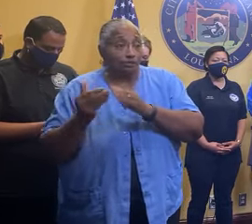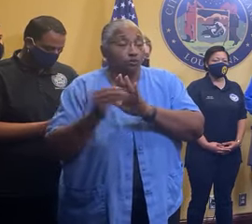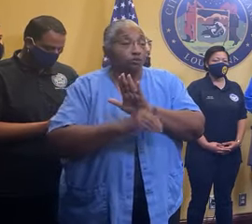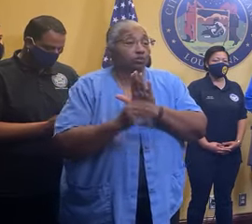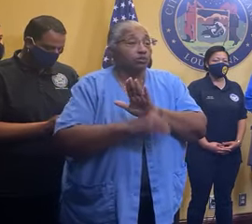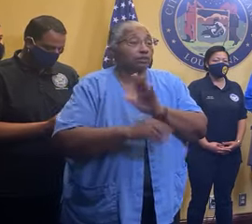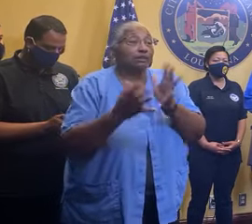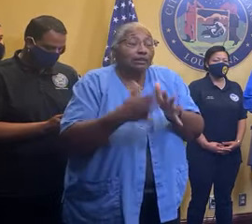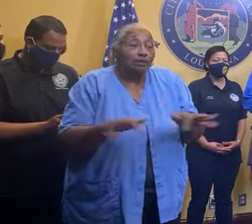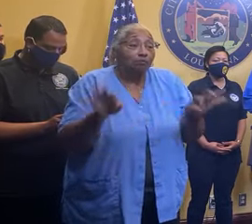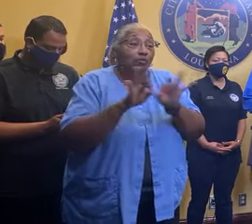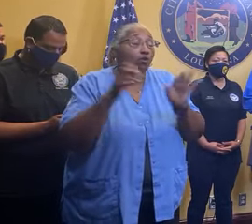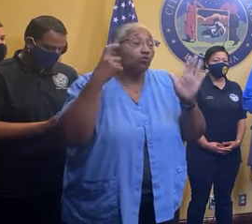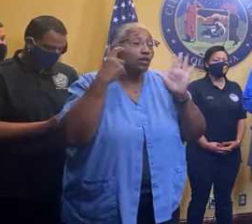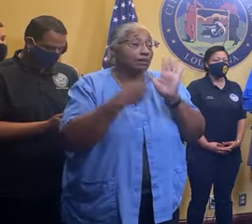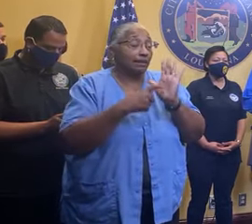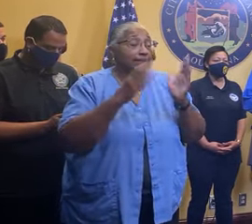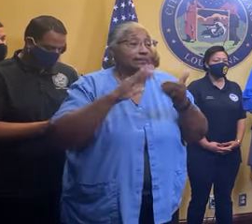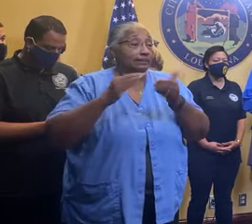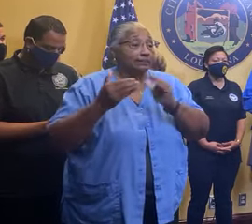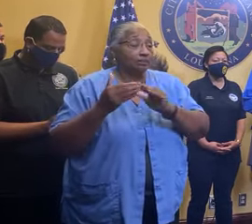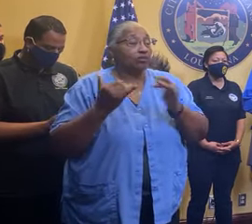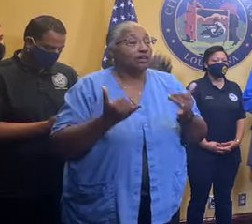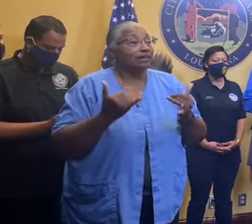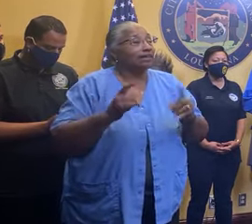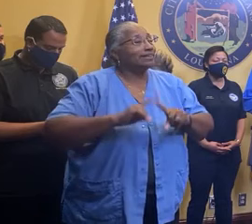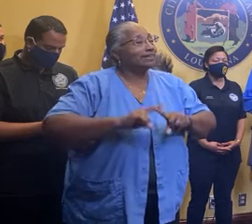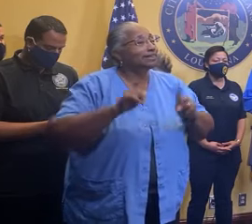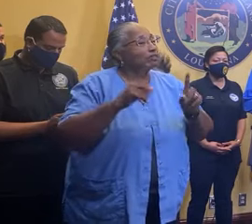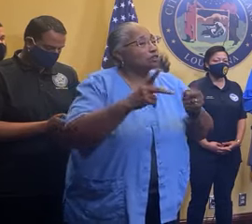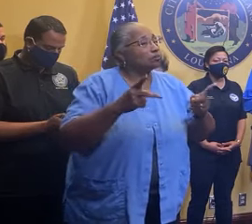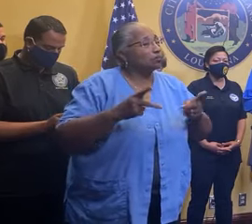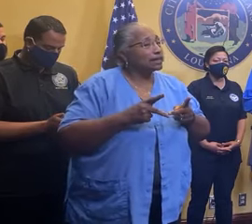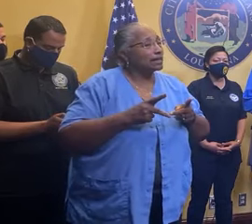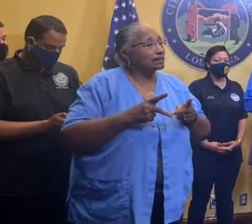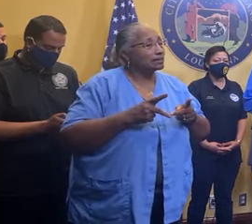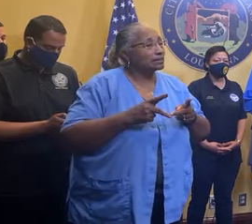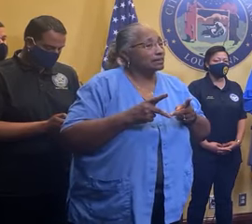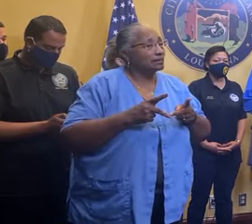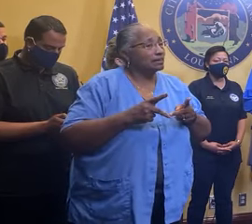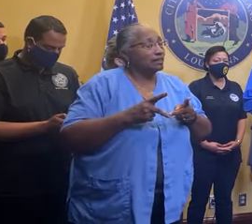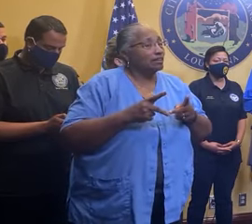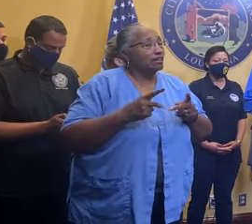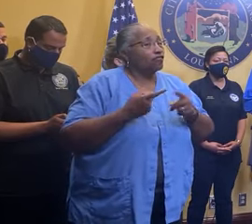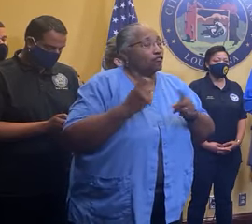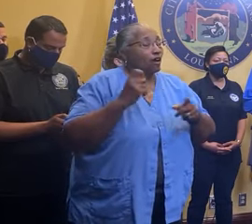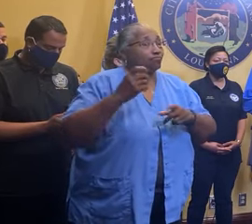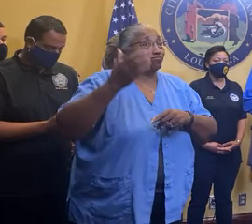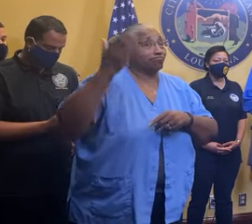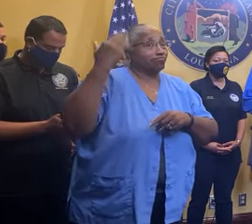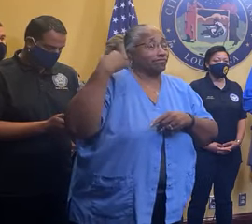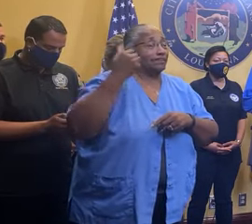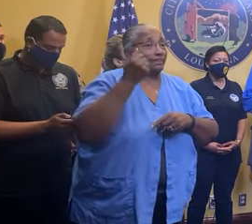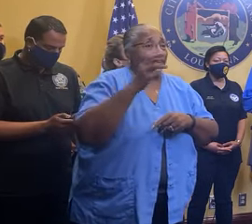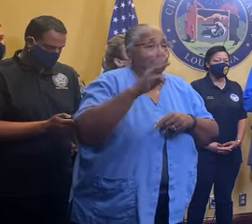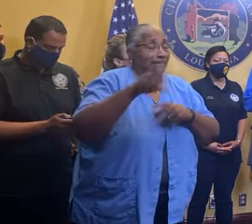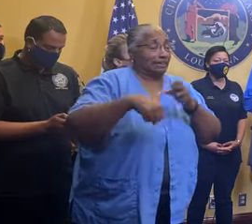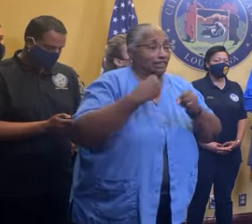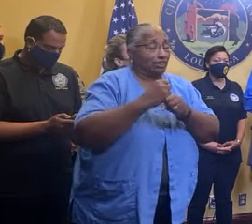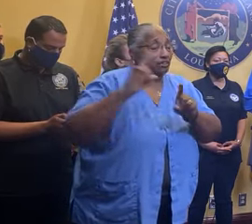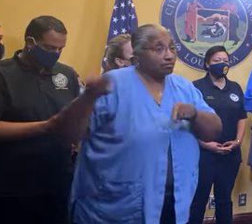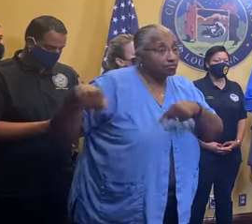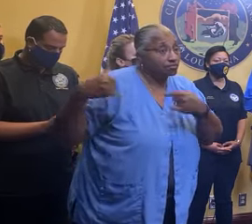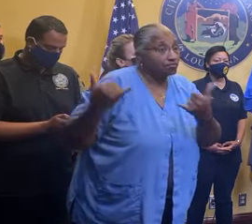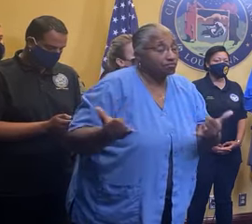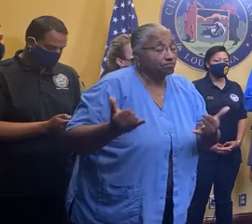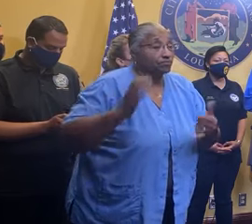important to acknowledge our city again is in a very different place than it was 16 years ago today. Our levee system, or what we call